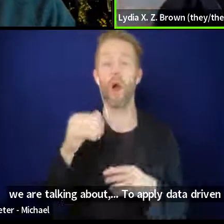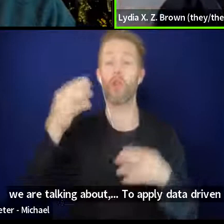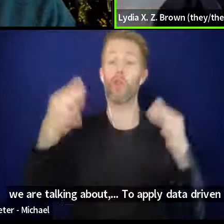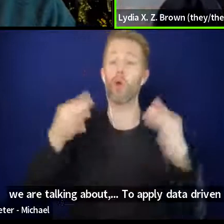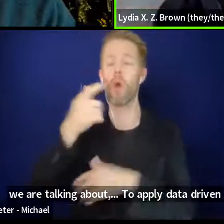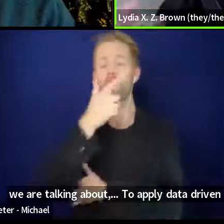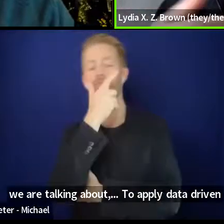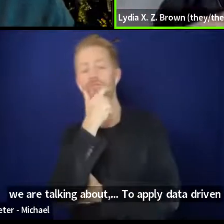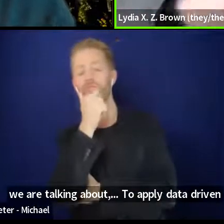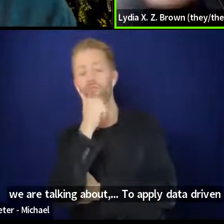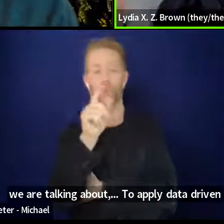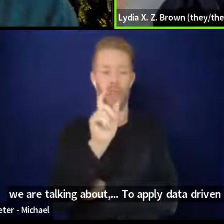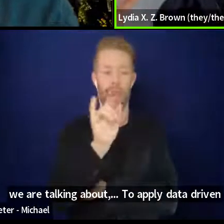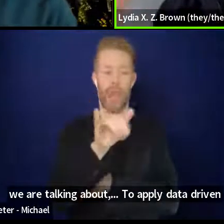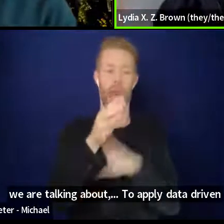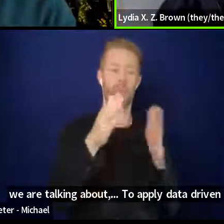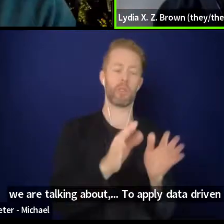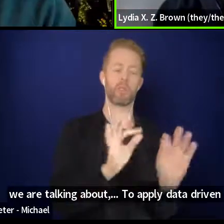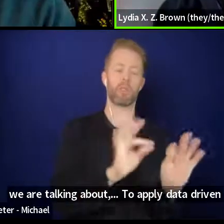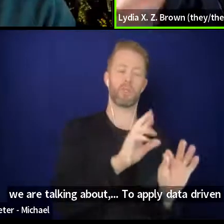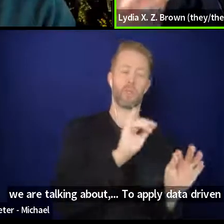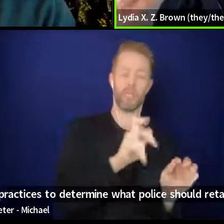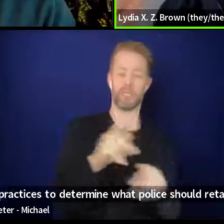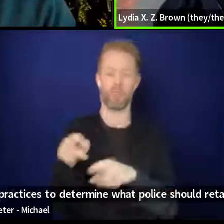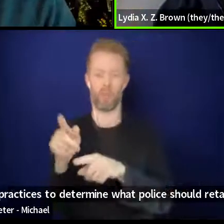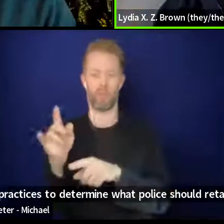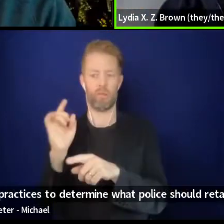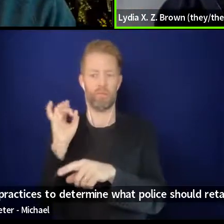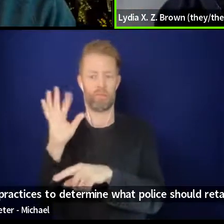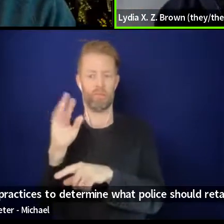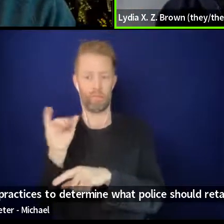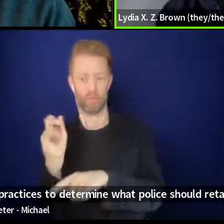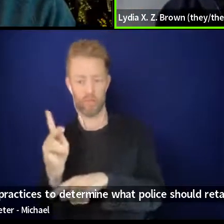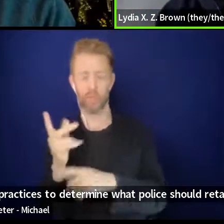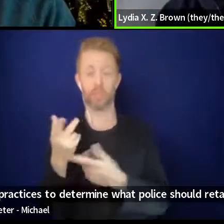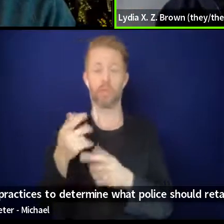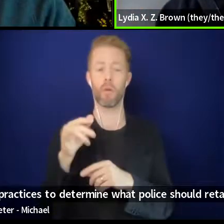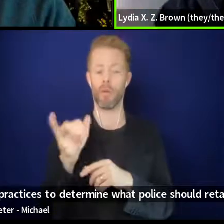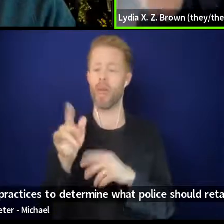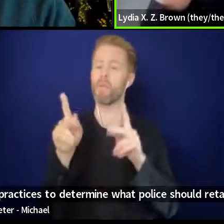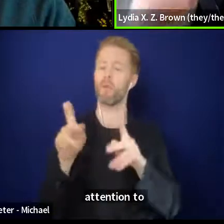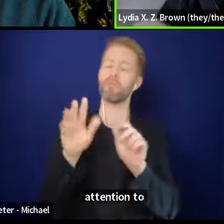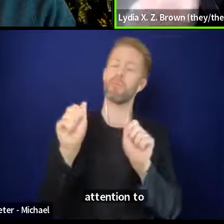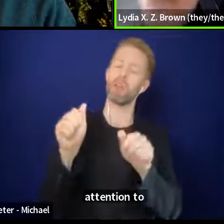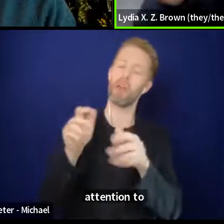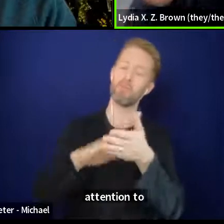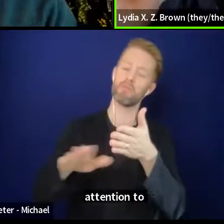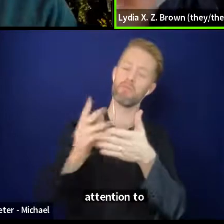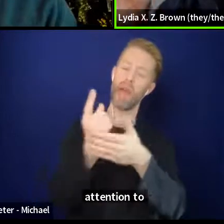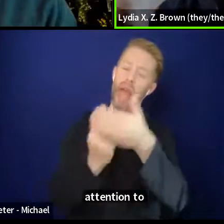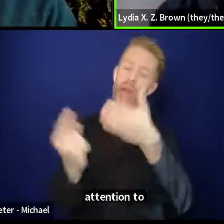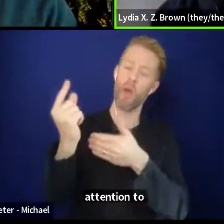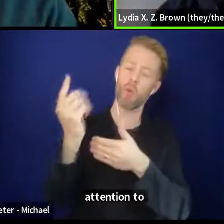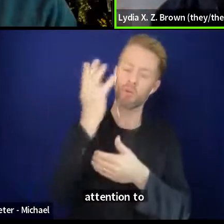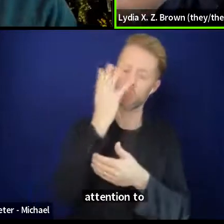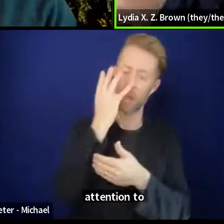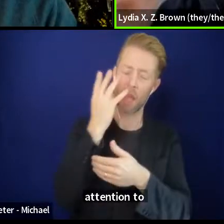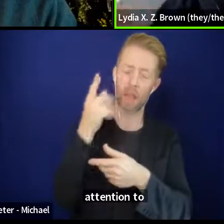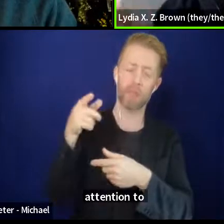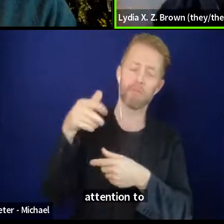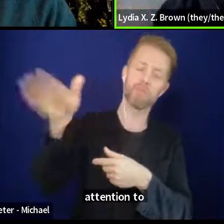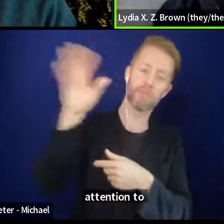more risky, or who should be offered the opportunity to return home from incarceration, communities that have already